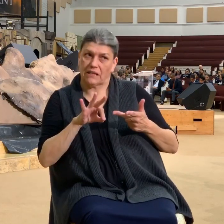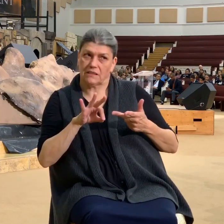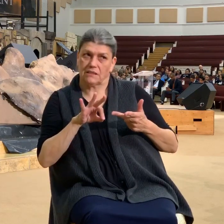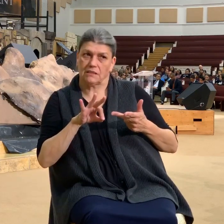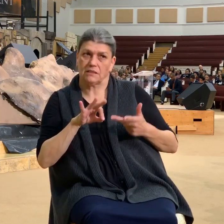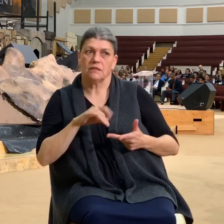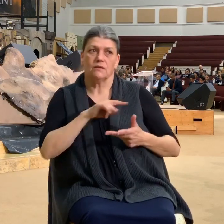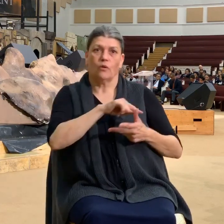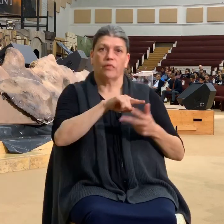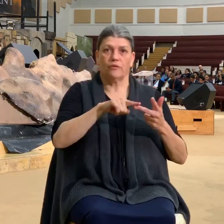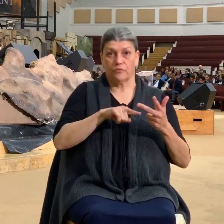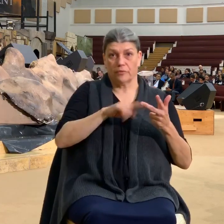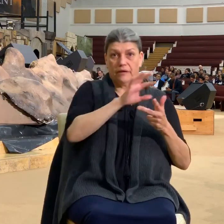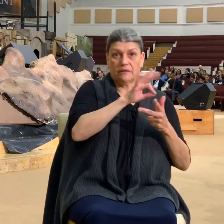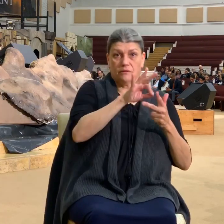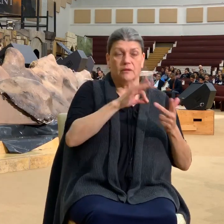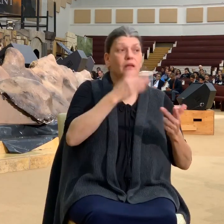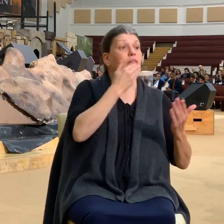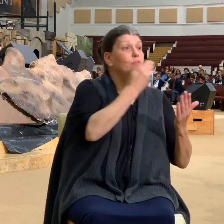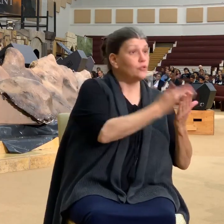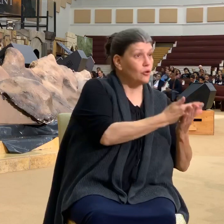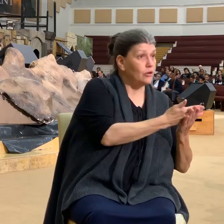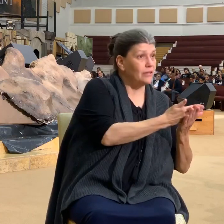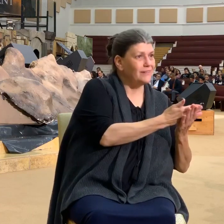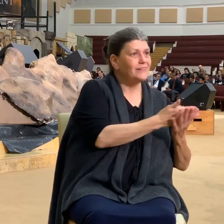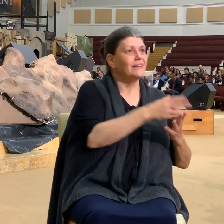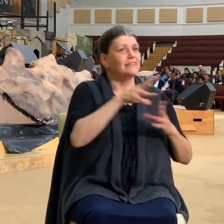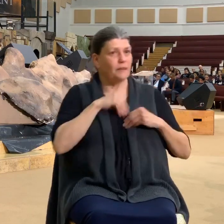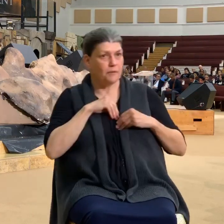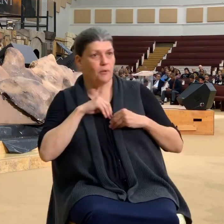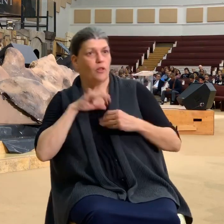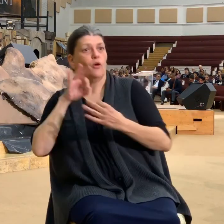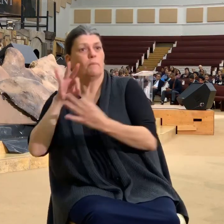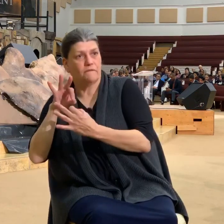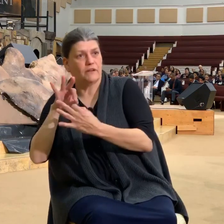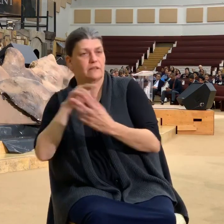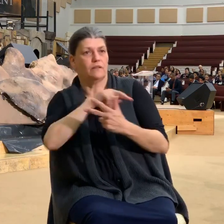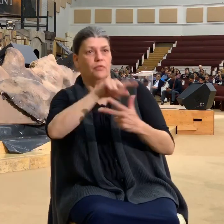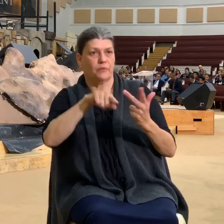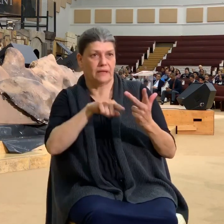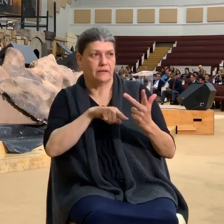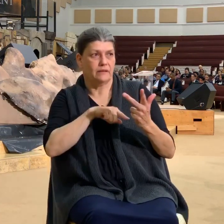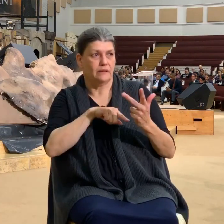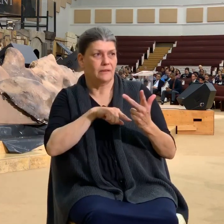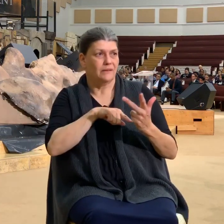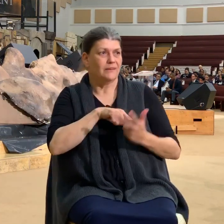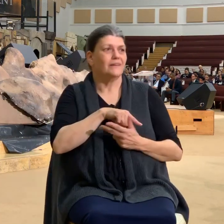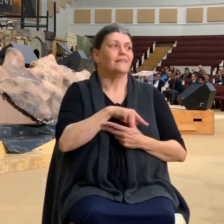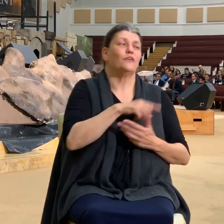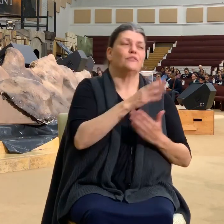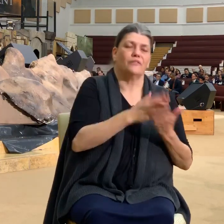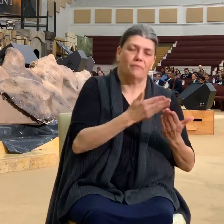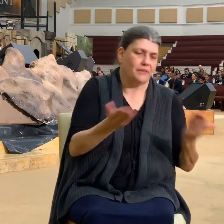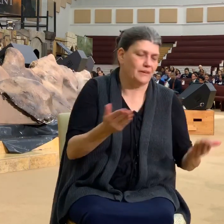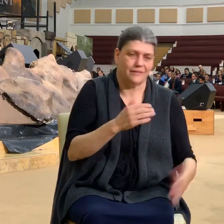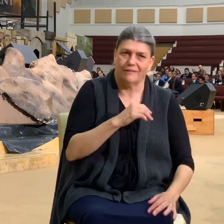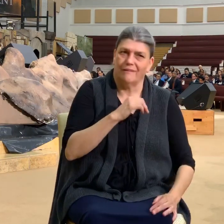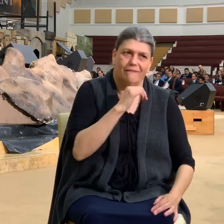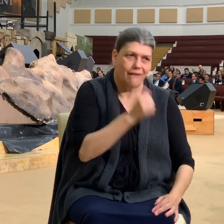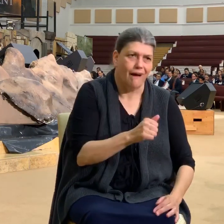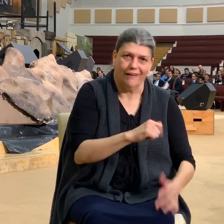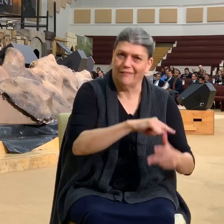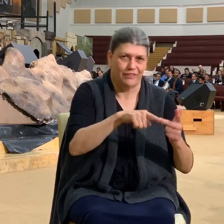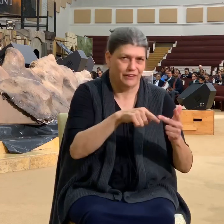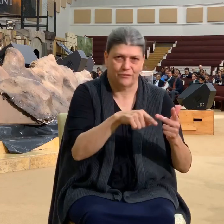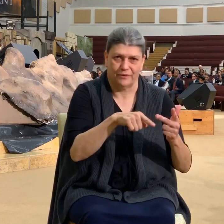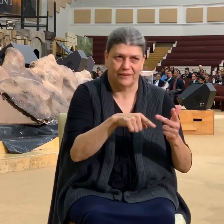perfect. Now, we know there's some that is not the will of God. Let's be honest. We know what those are. We pretty much